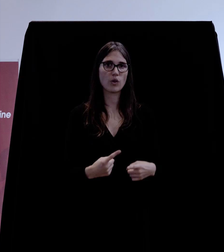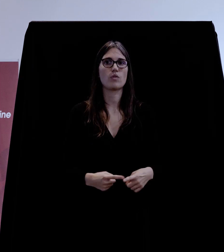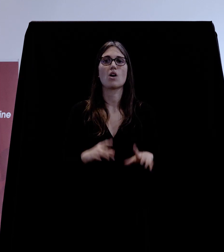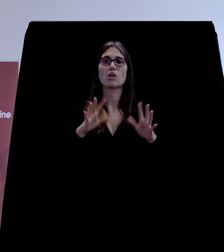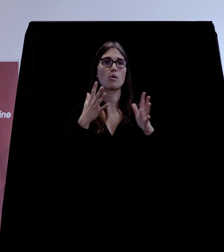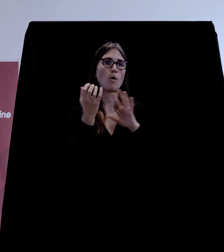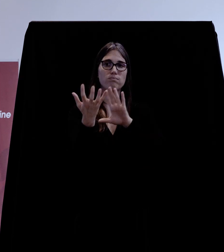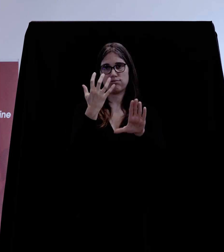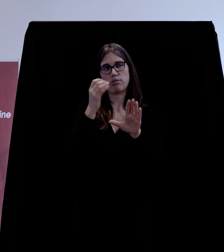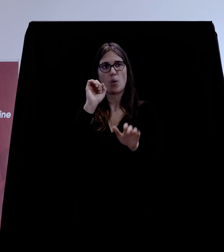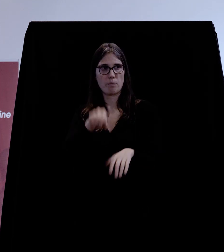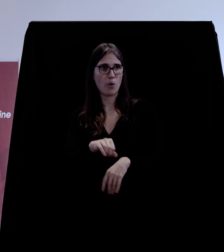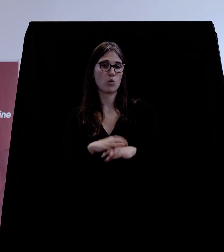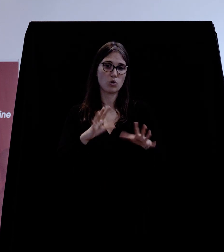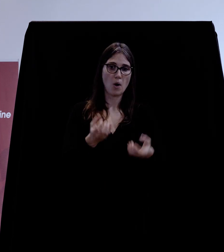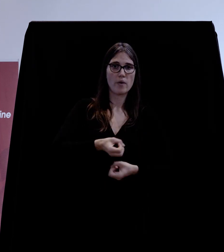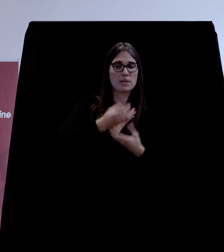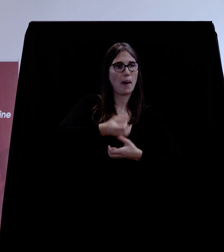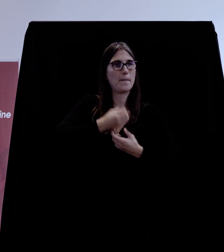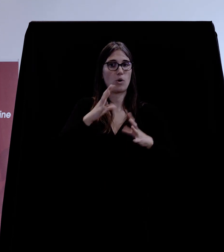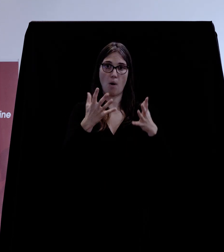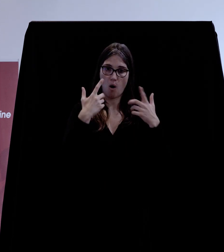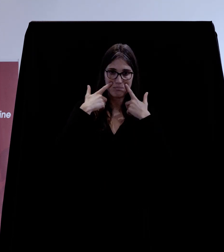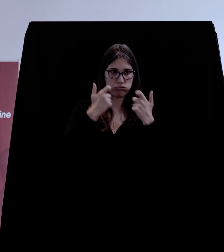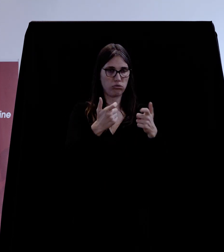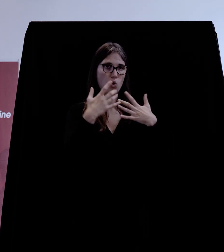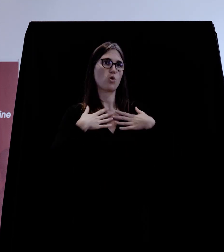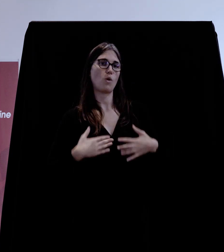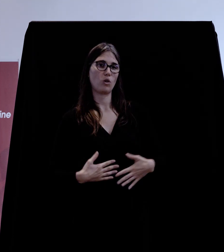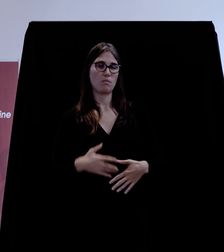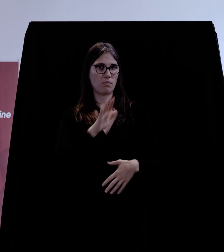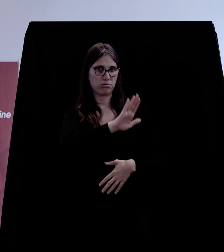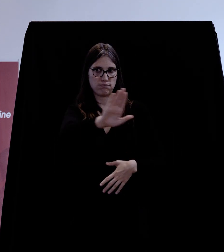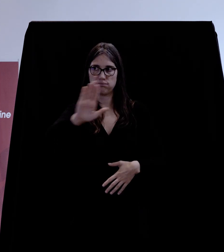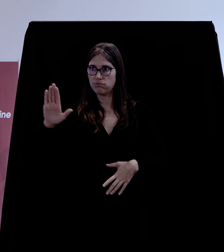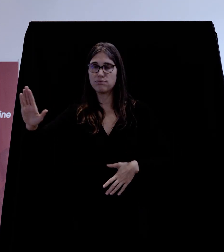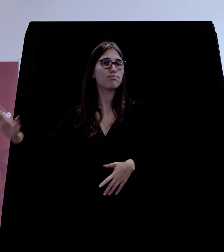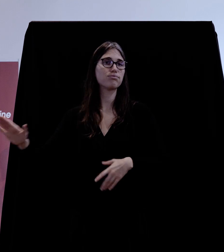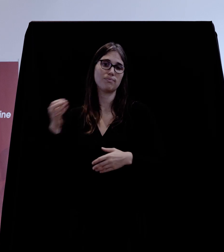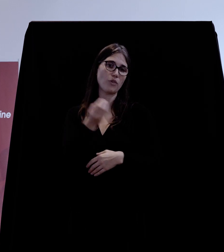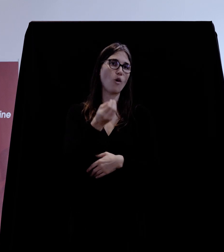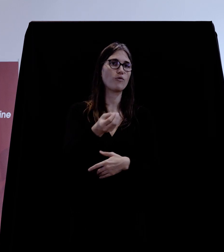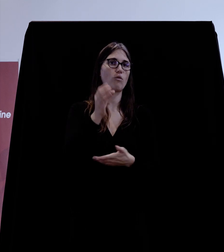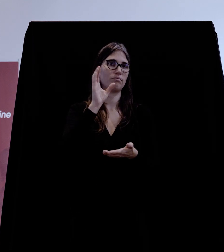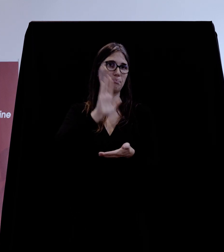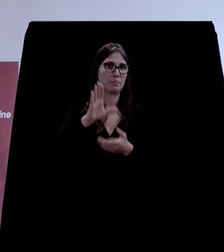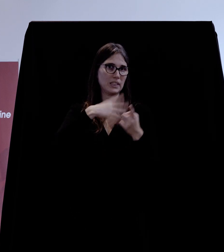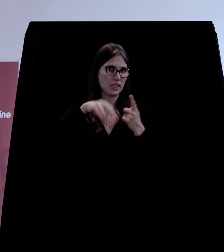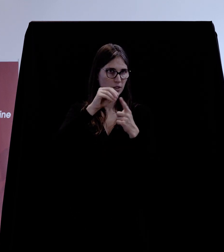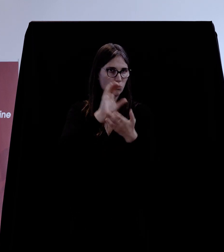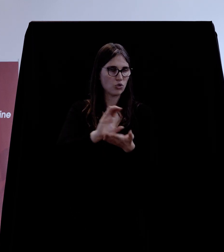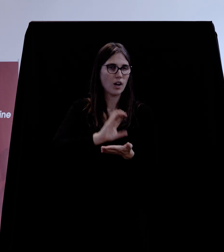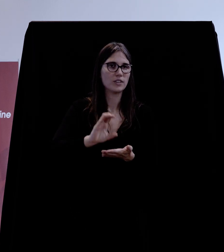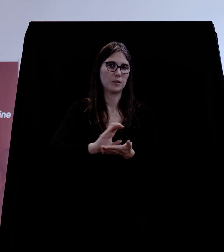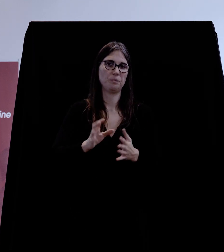to kind of capture the behaviors of charge. But things evolve over time.